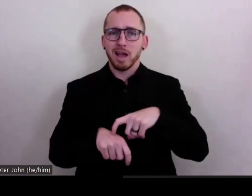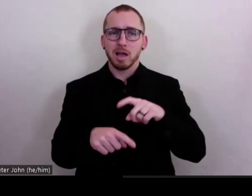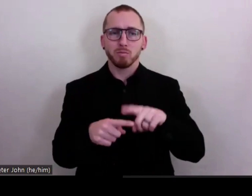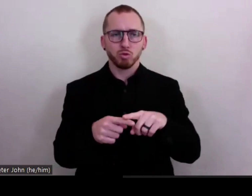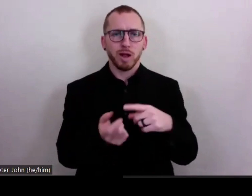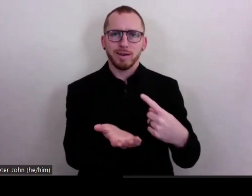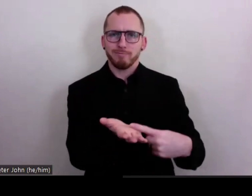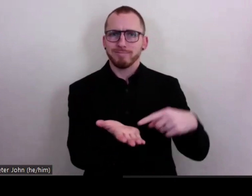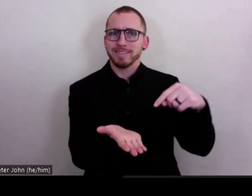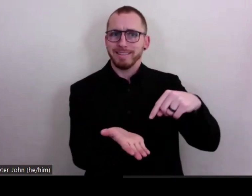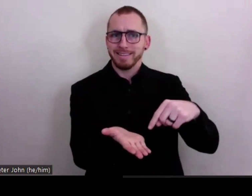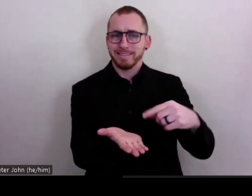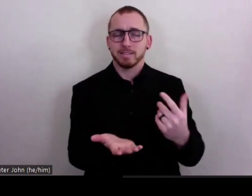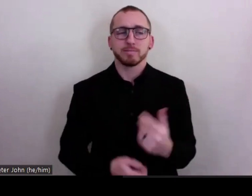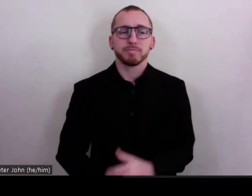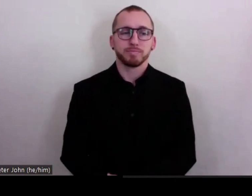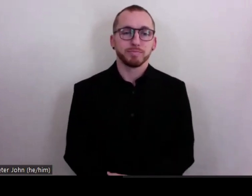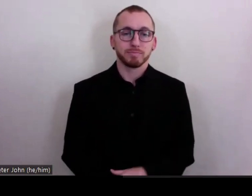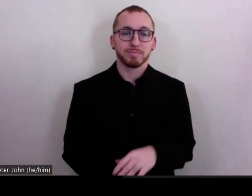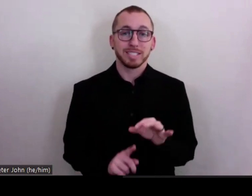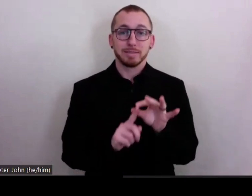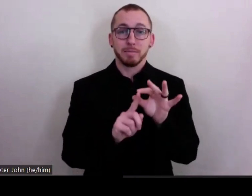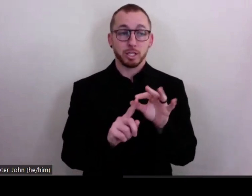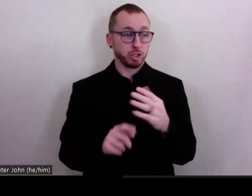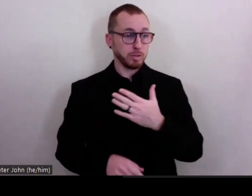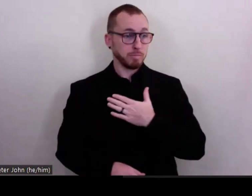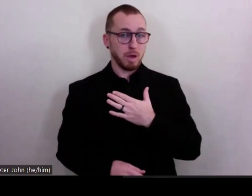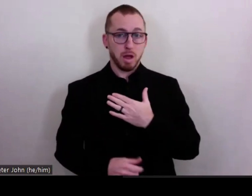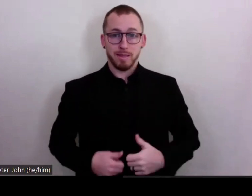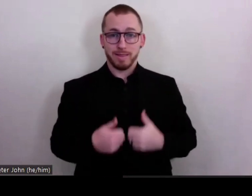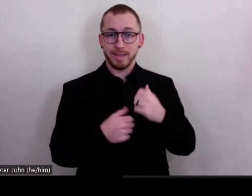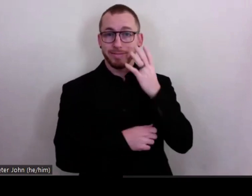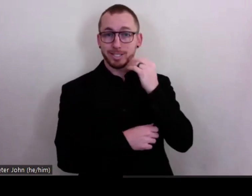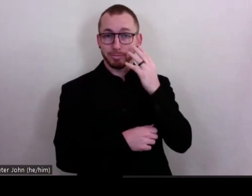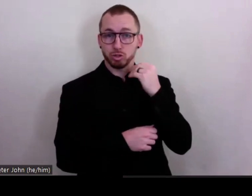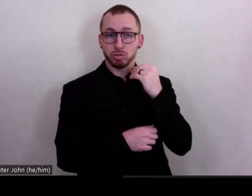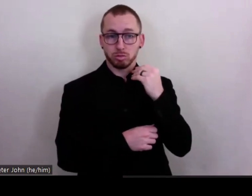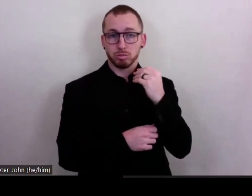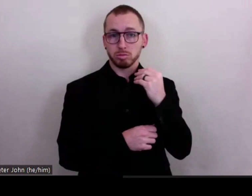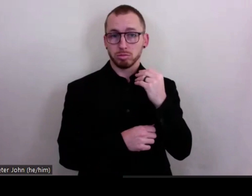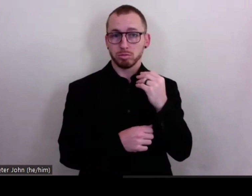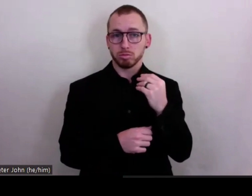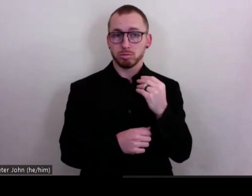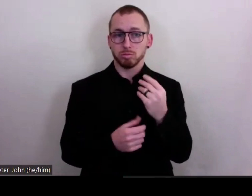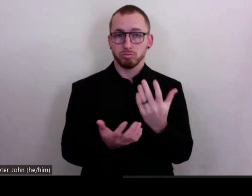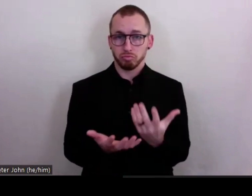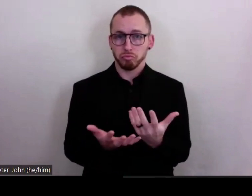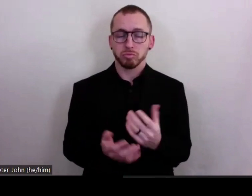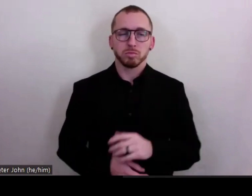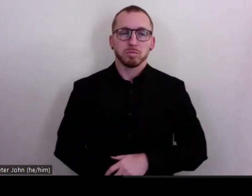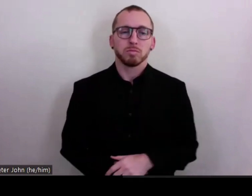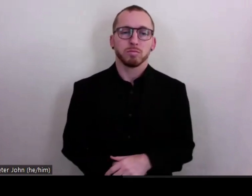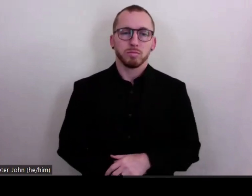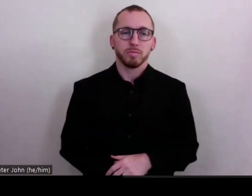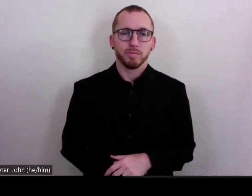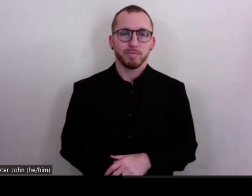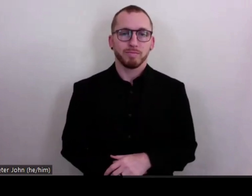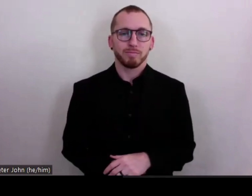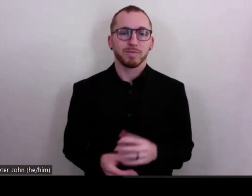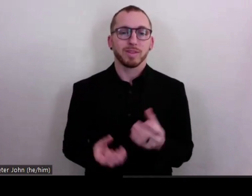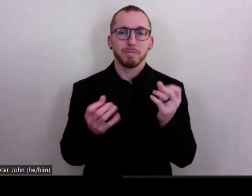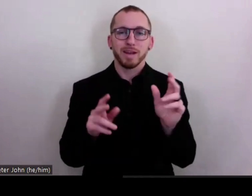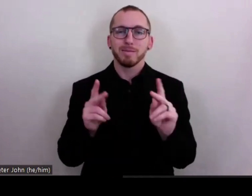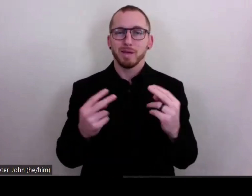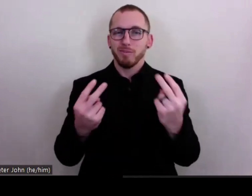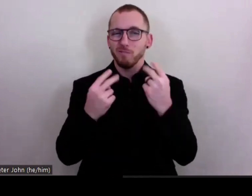because, especially from a lived experience perspective, because I think a lot of people can see me now